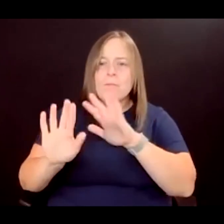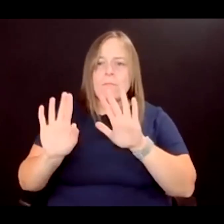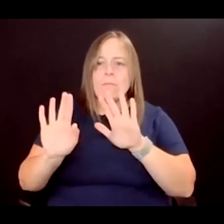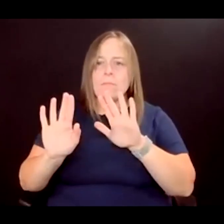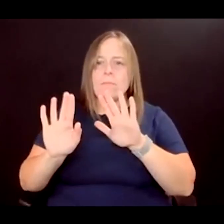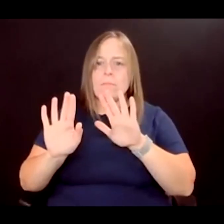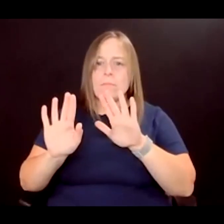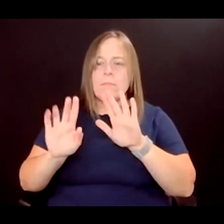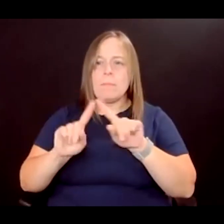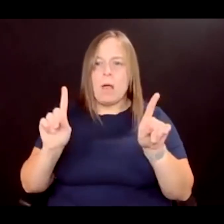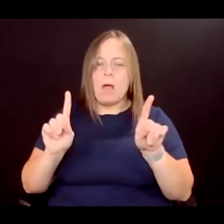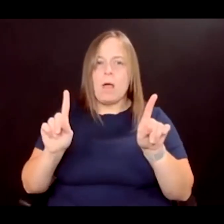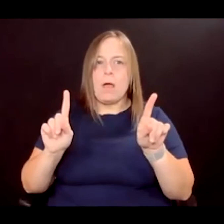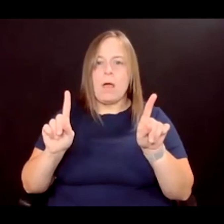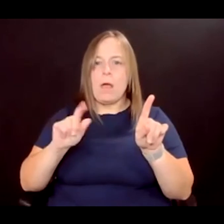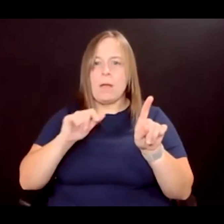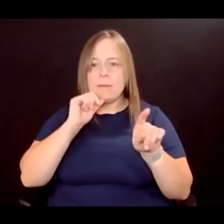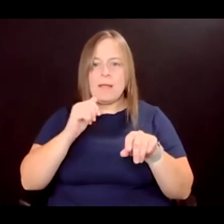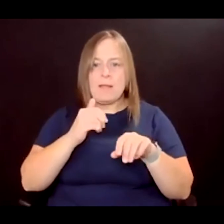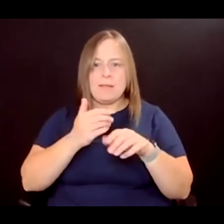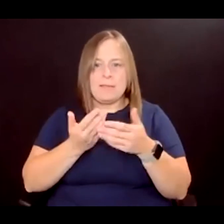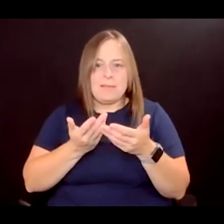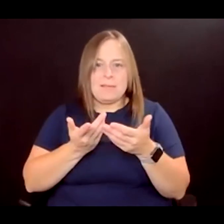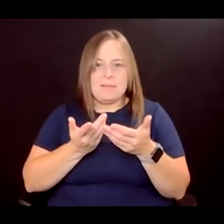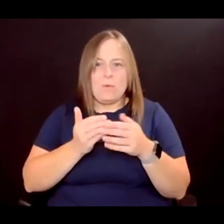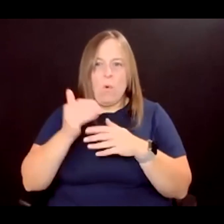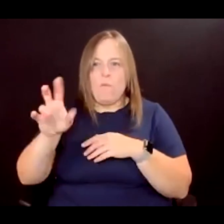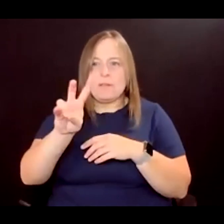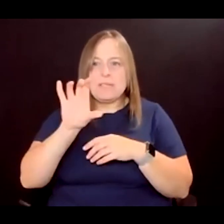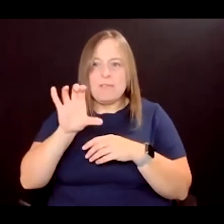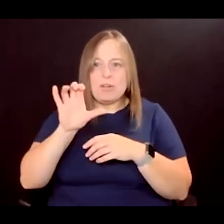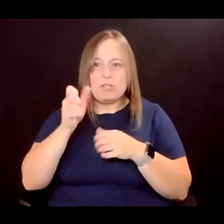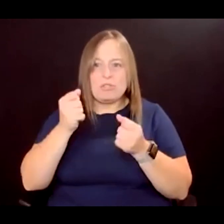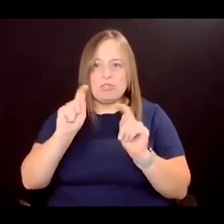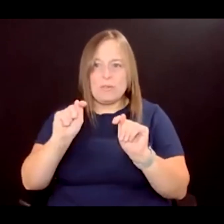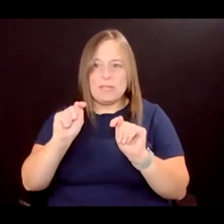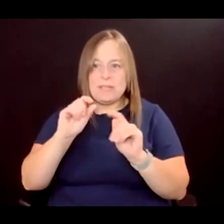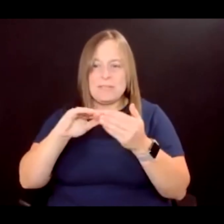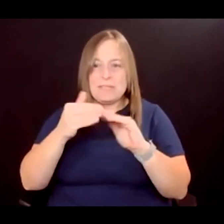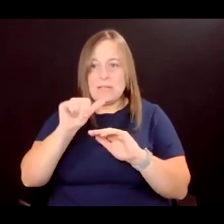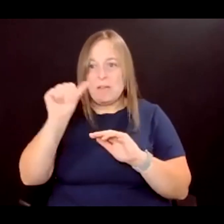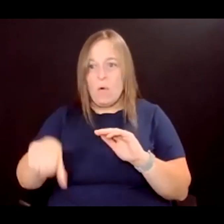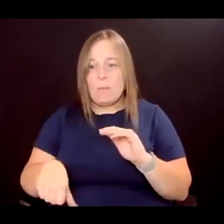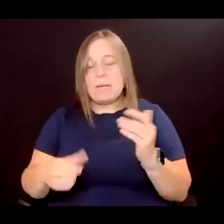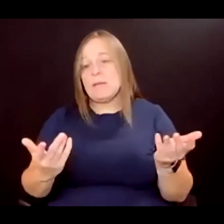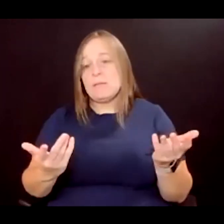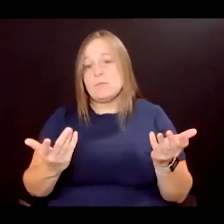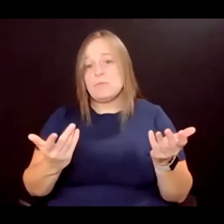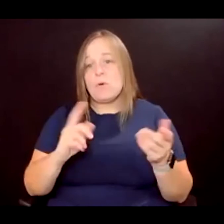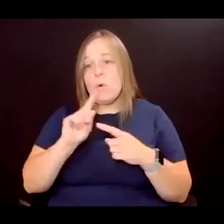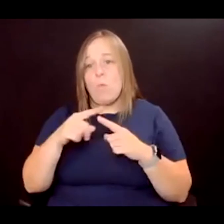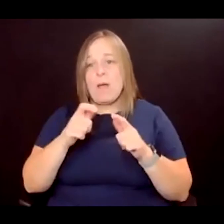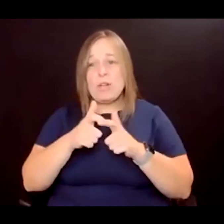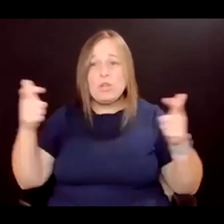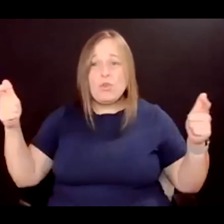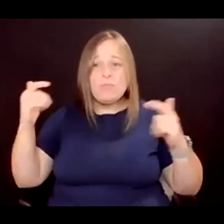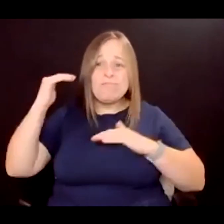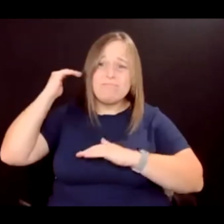conversation, and we can revisit it another time, is my heart to see parks, especially for